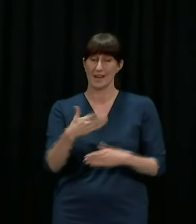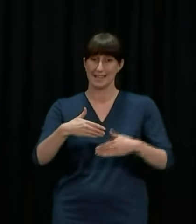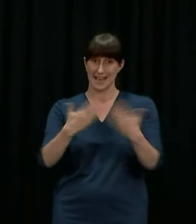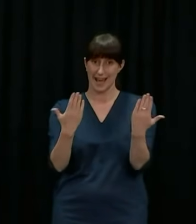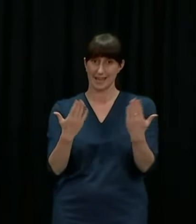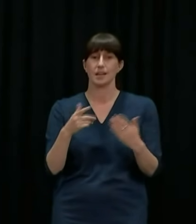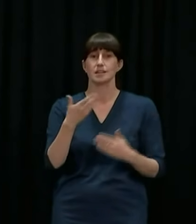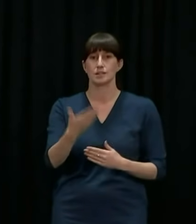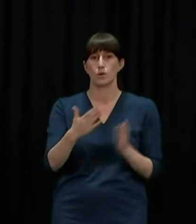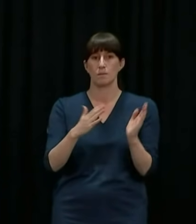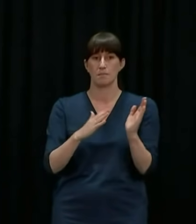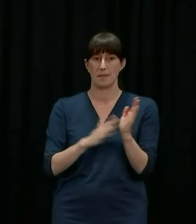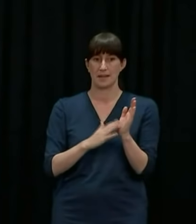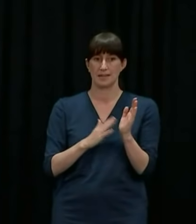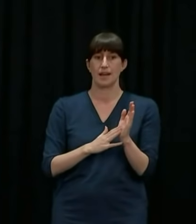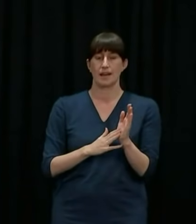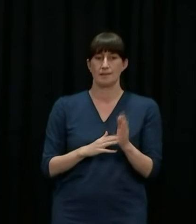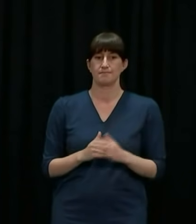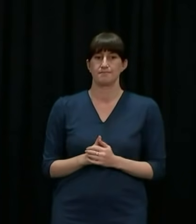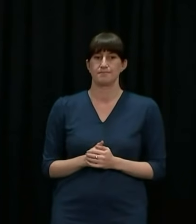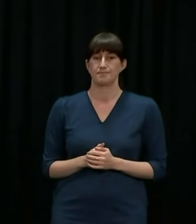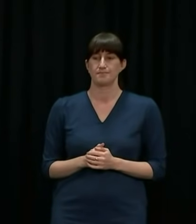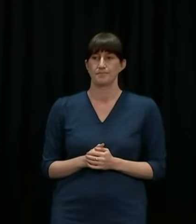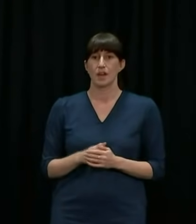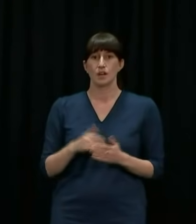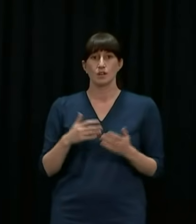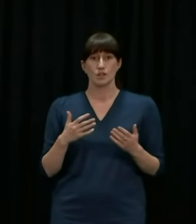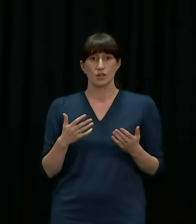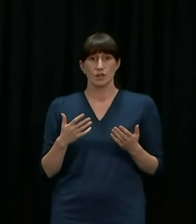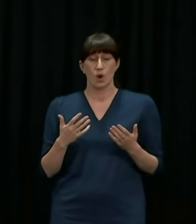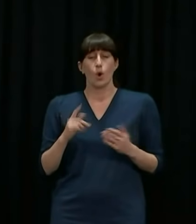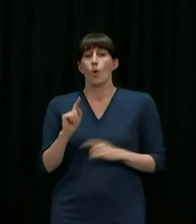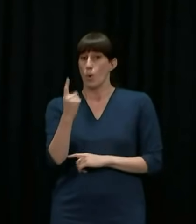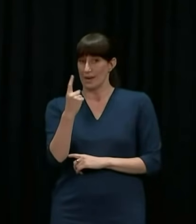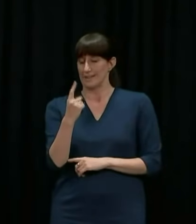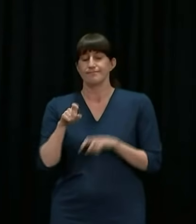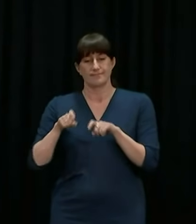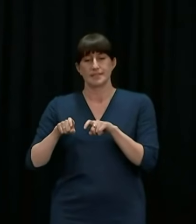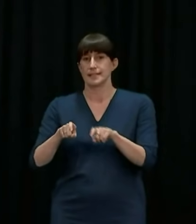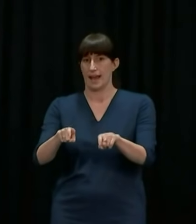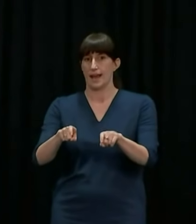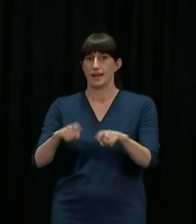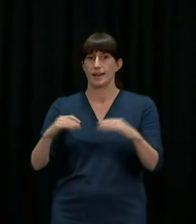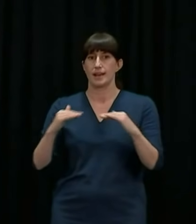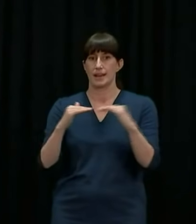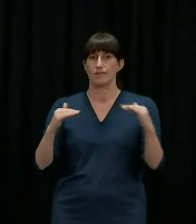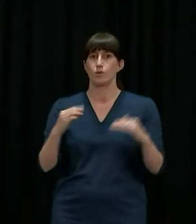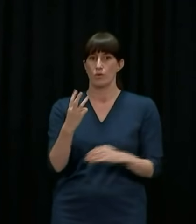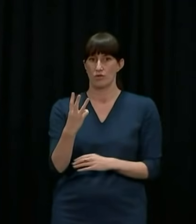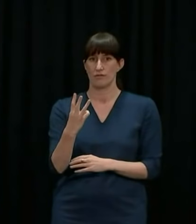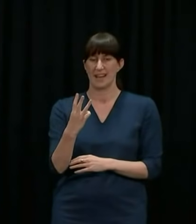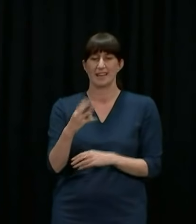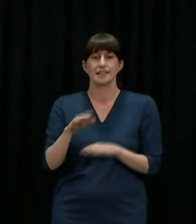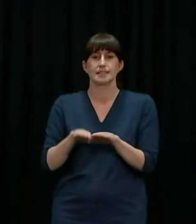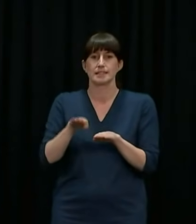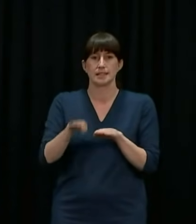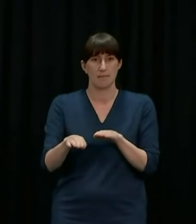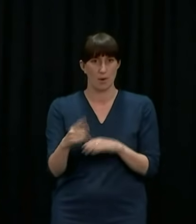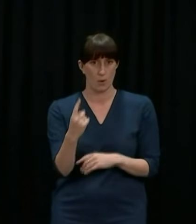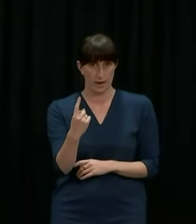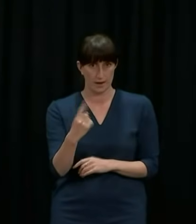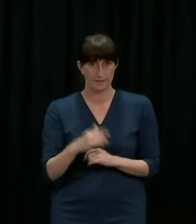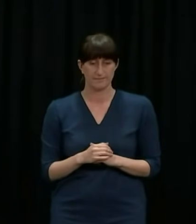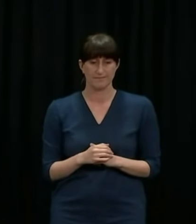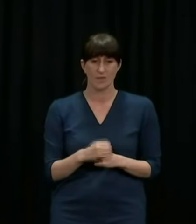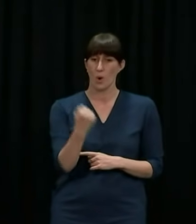at alert level 3 on step 1 of the stepped transition that was outlined earlier. The Waikato's done